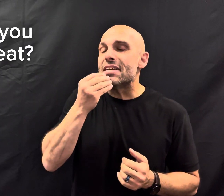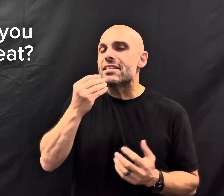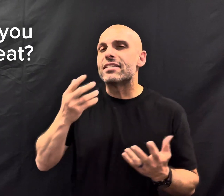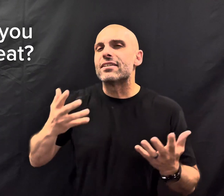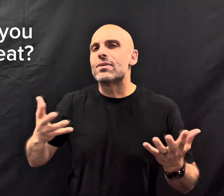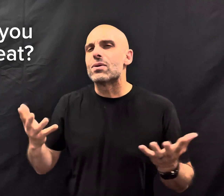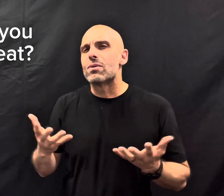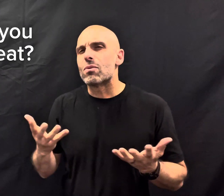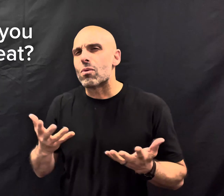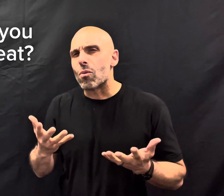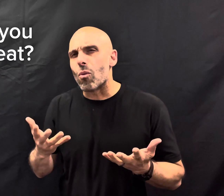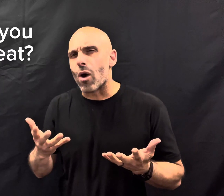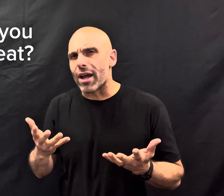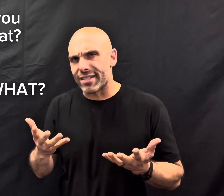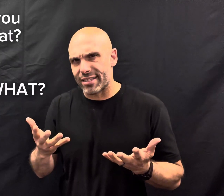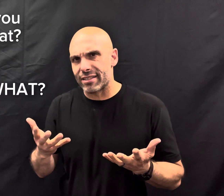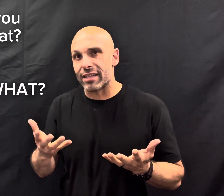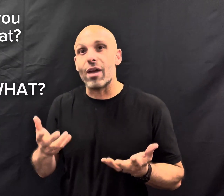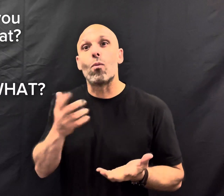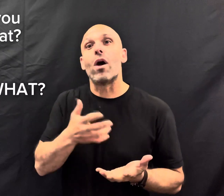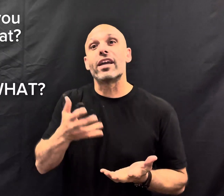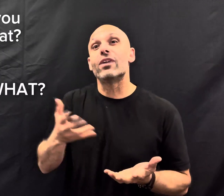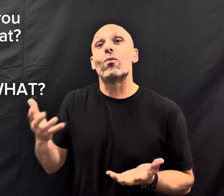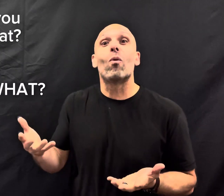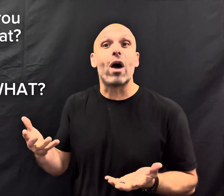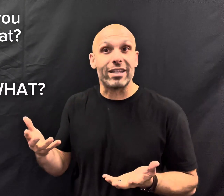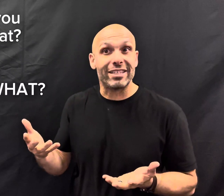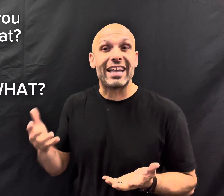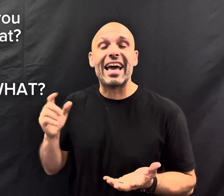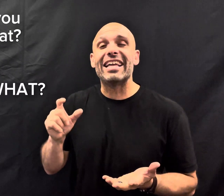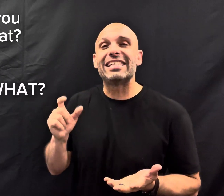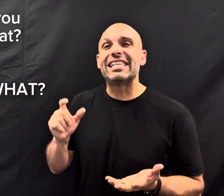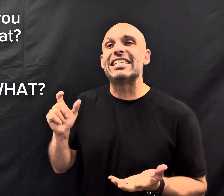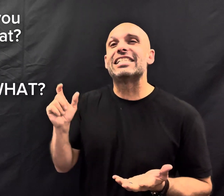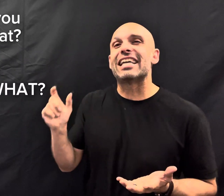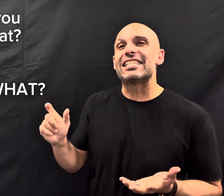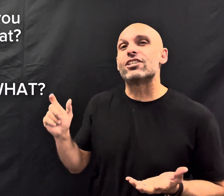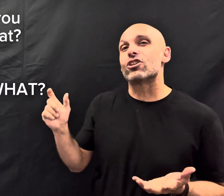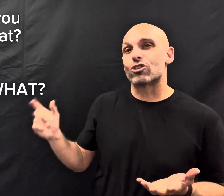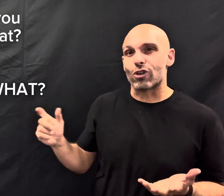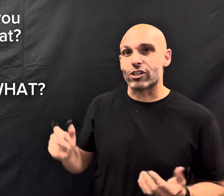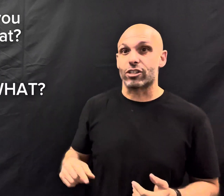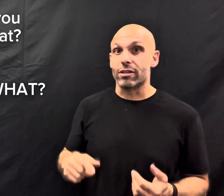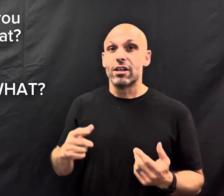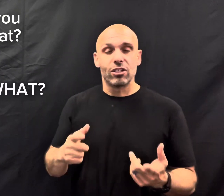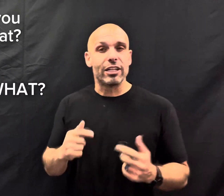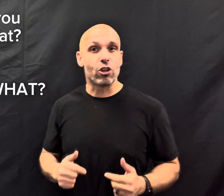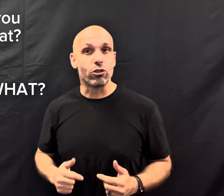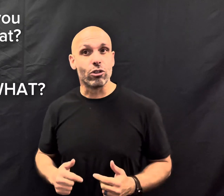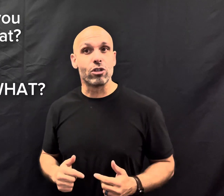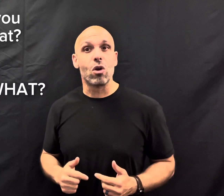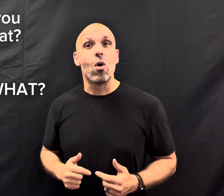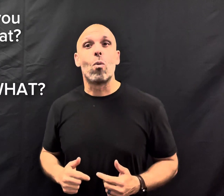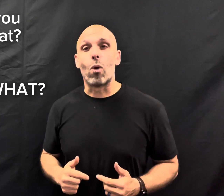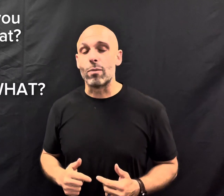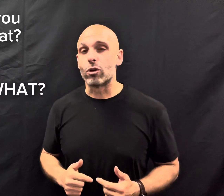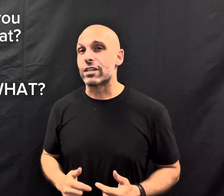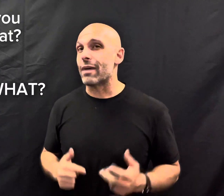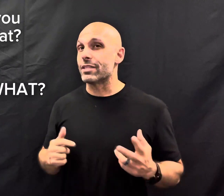eat, what? Okay, want, eat, what? That is the sentence structure. So let's go through those one more time. The sign